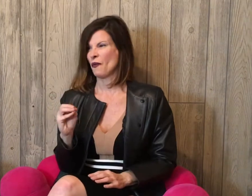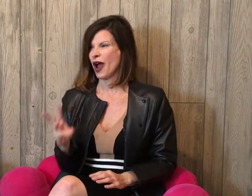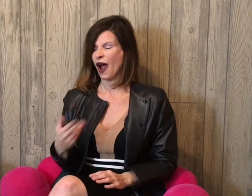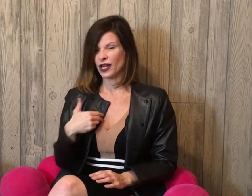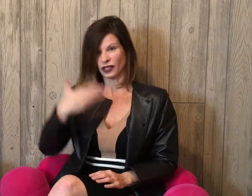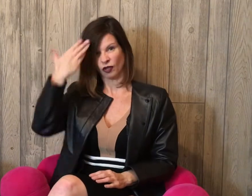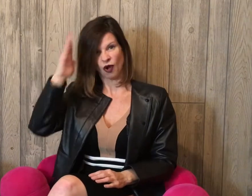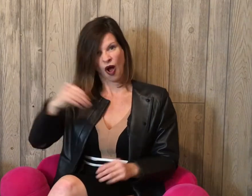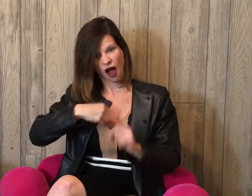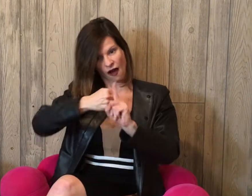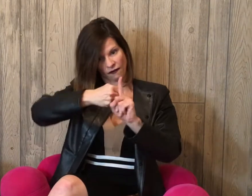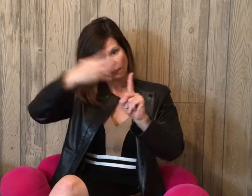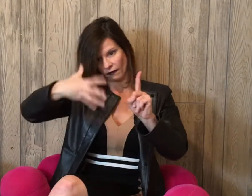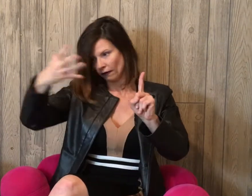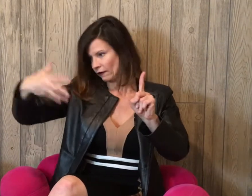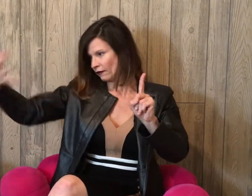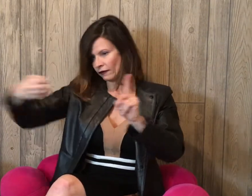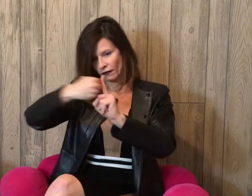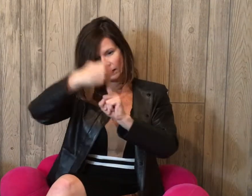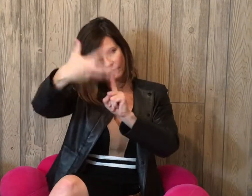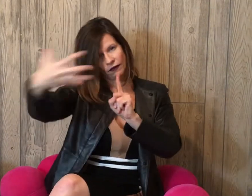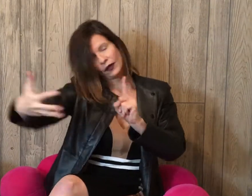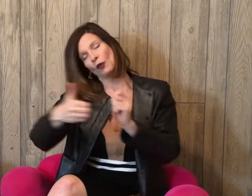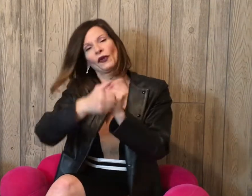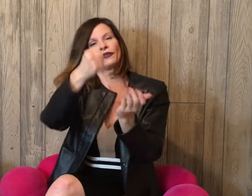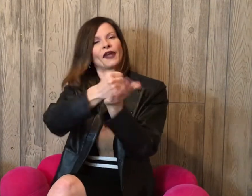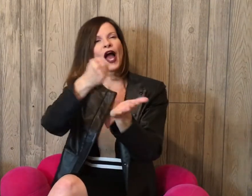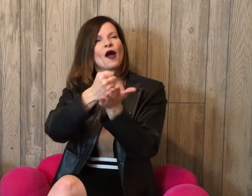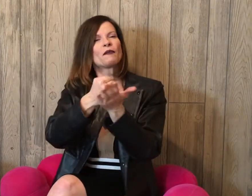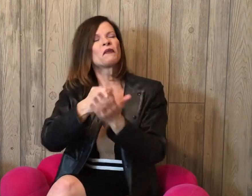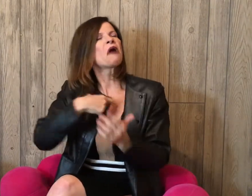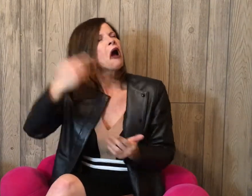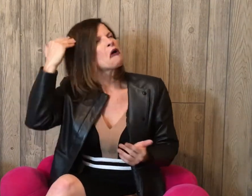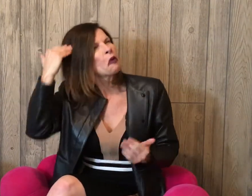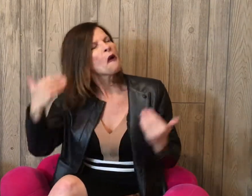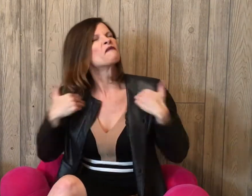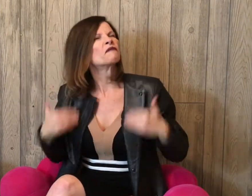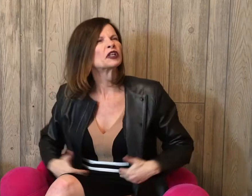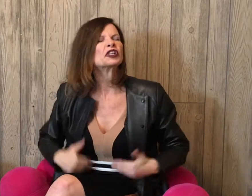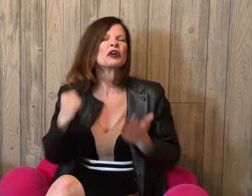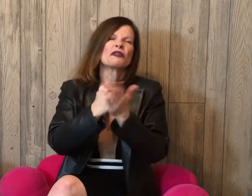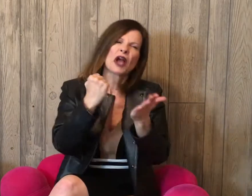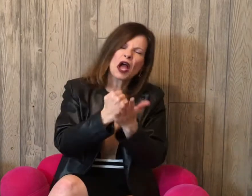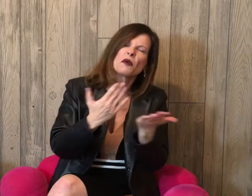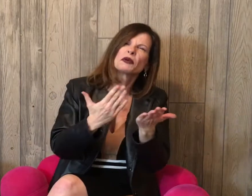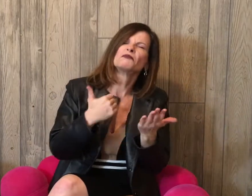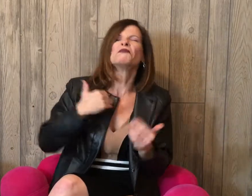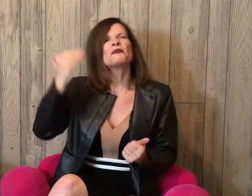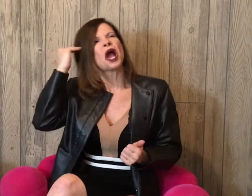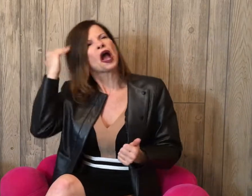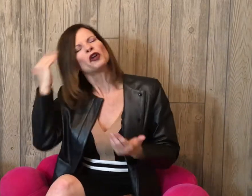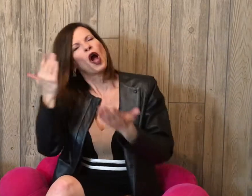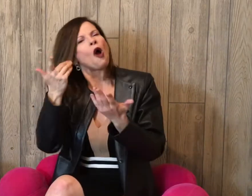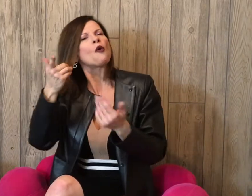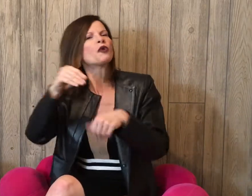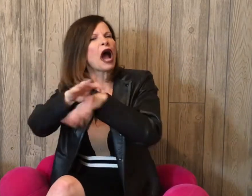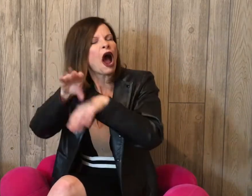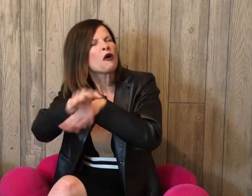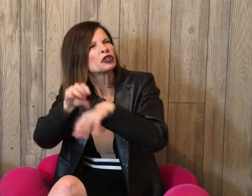Wow, I didn't realize how many areas of therapy there were. I know there's physical therapy, I know